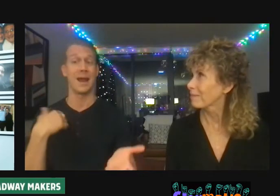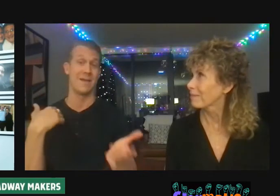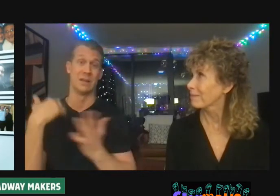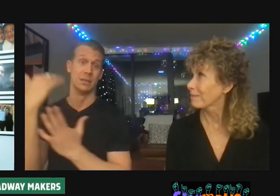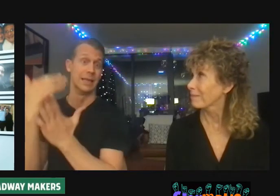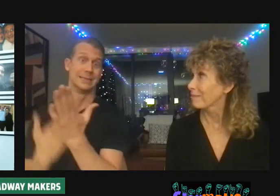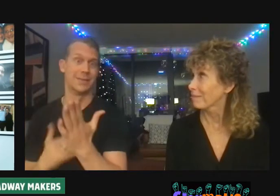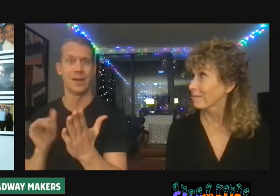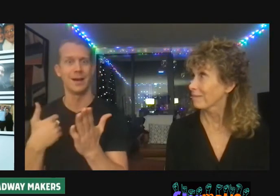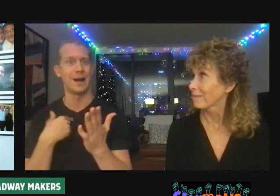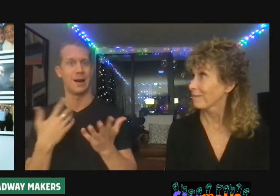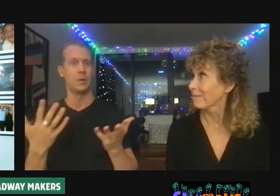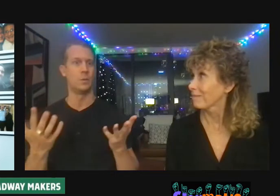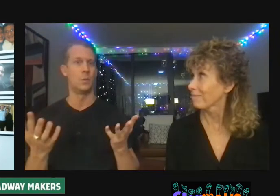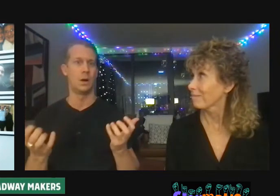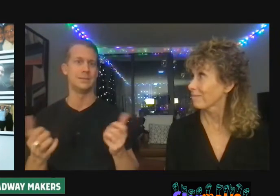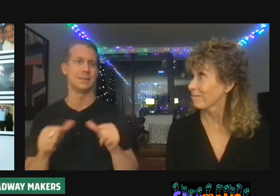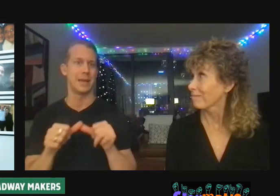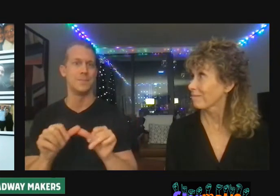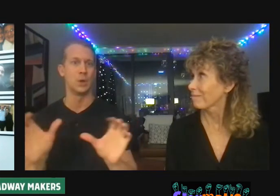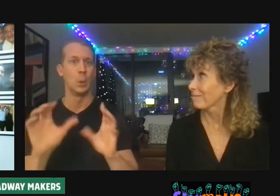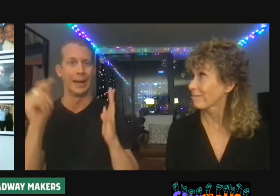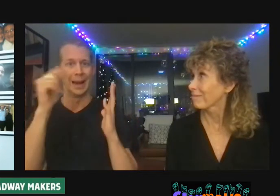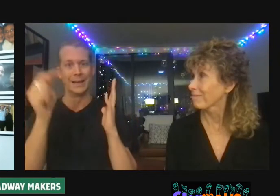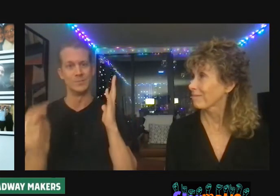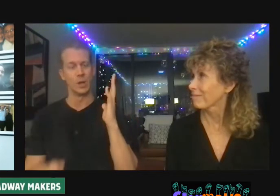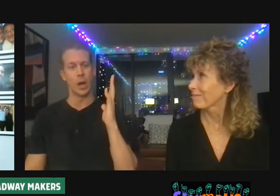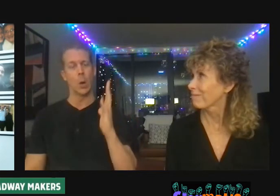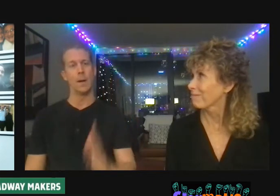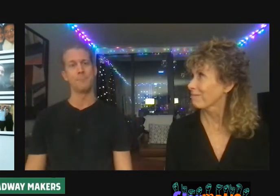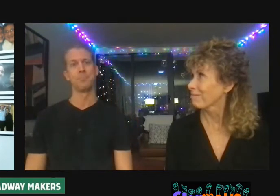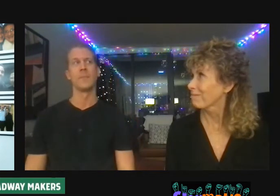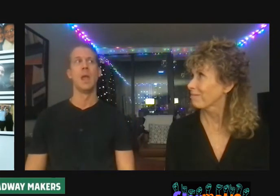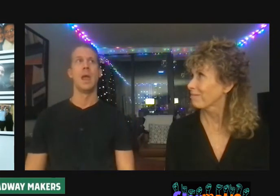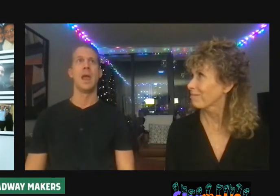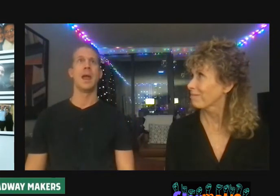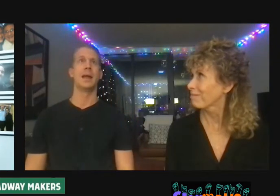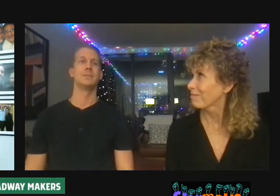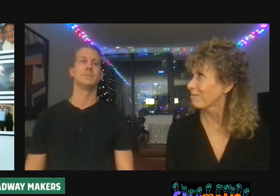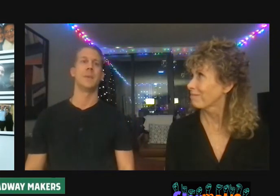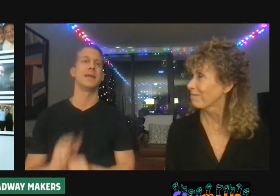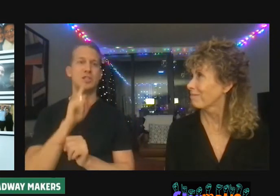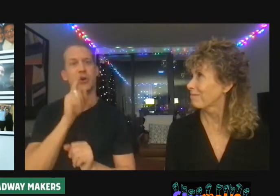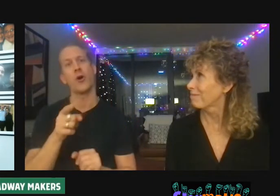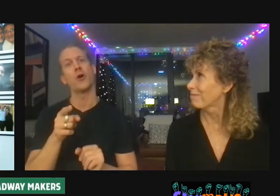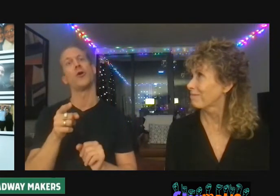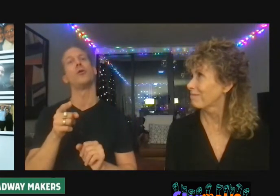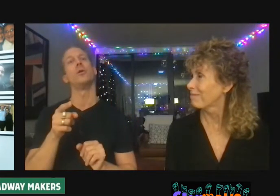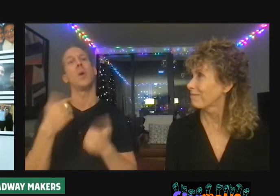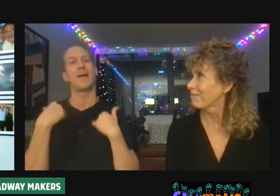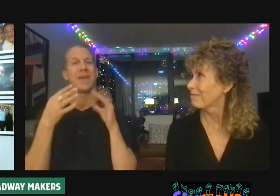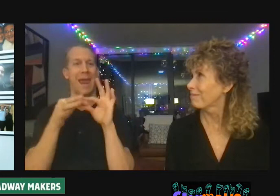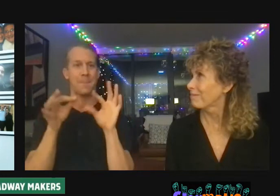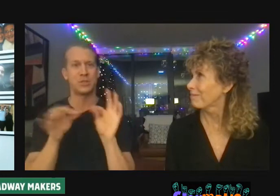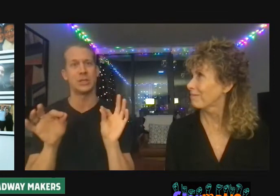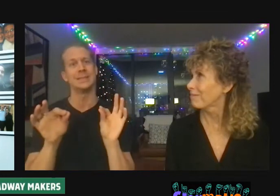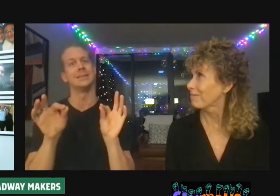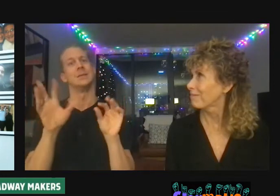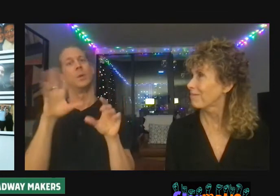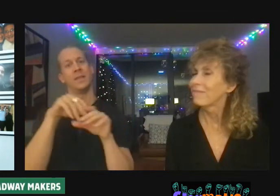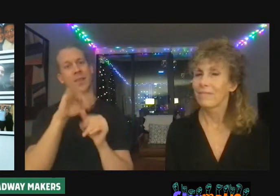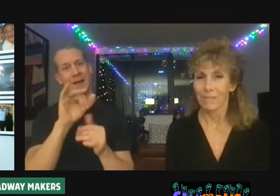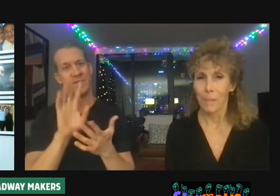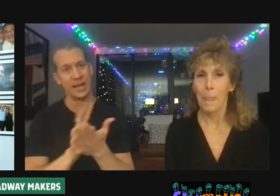I mean, I have a list that I want to keep doing, you know. And making sure you have